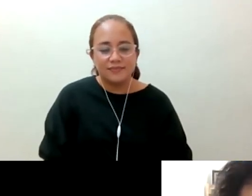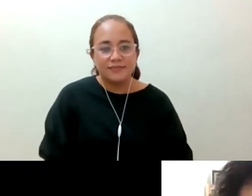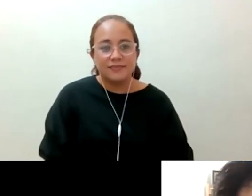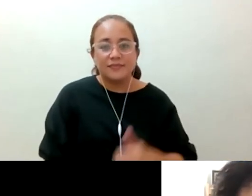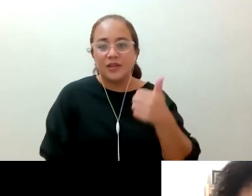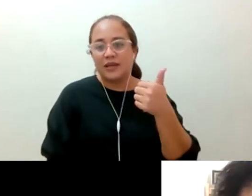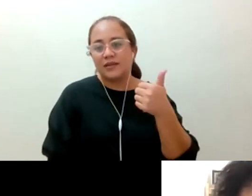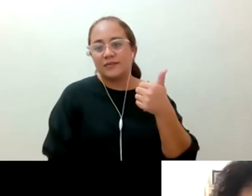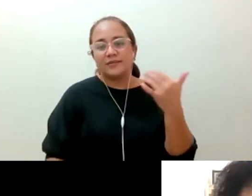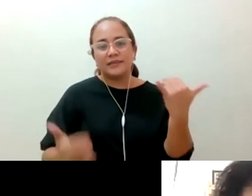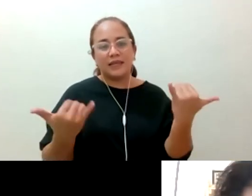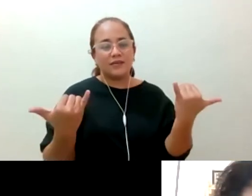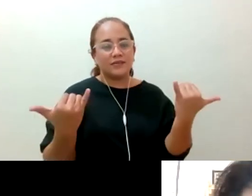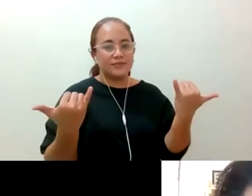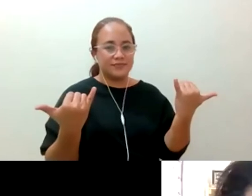Okay, now